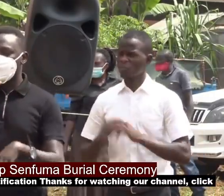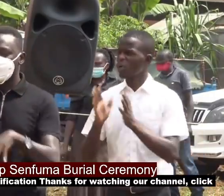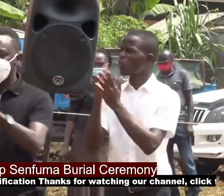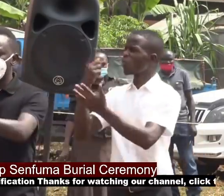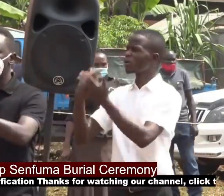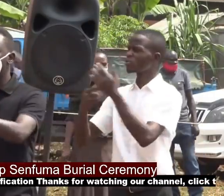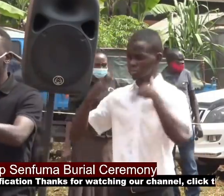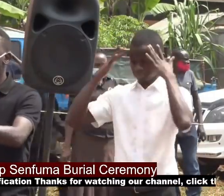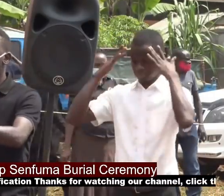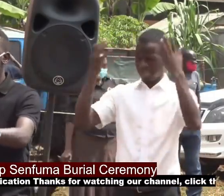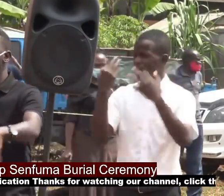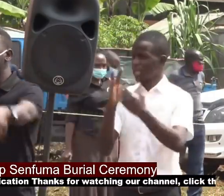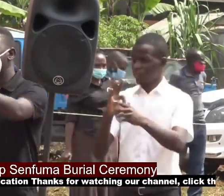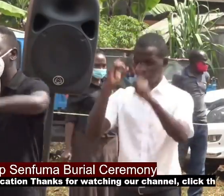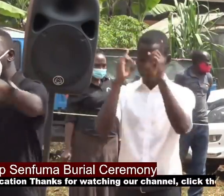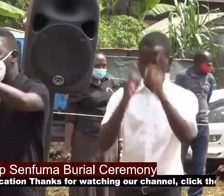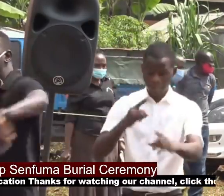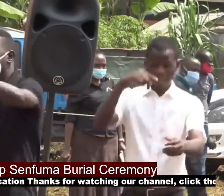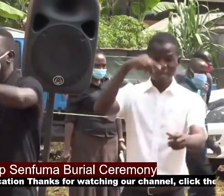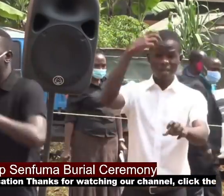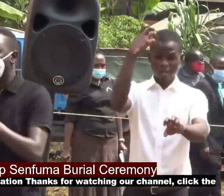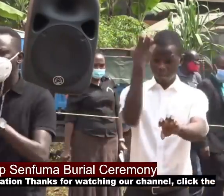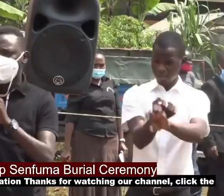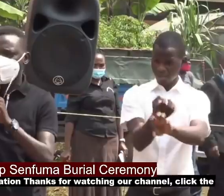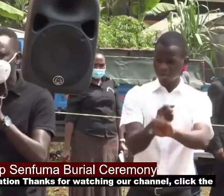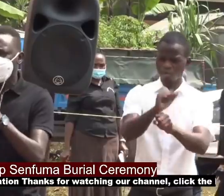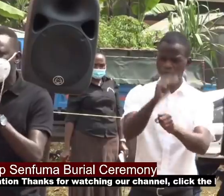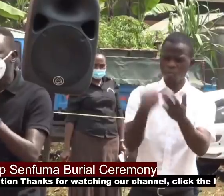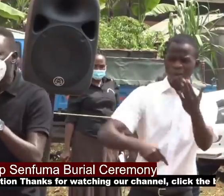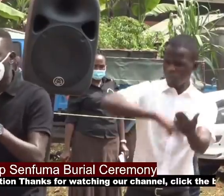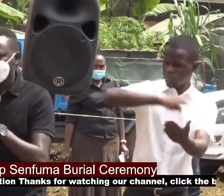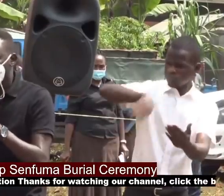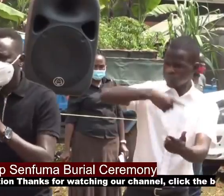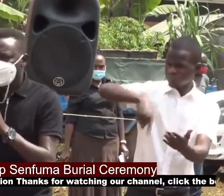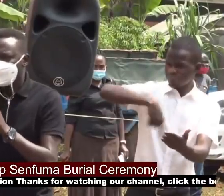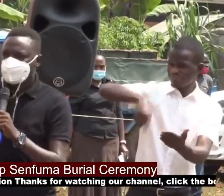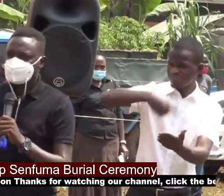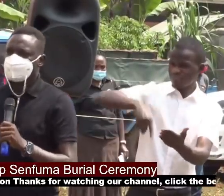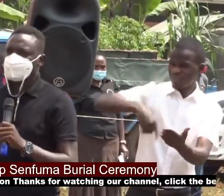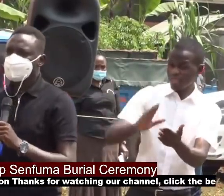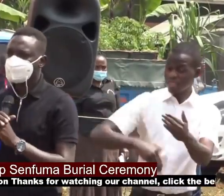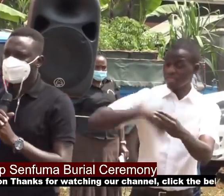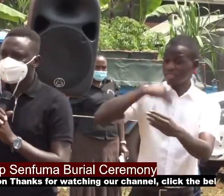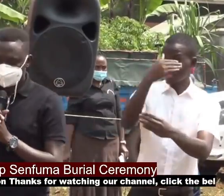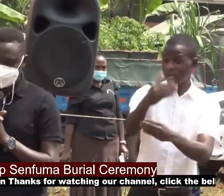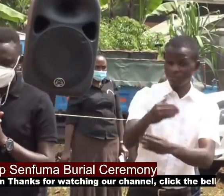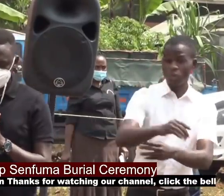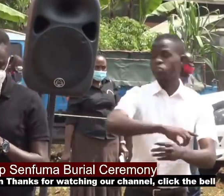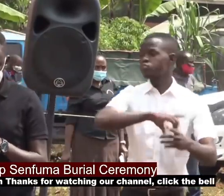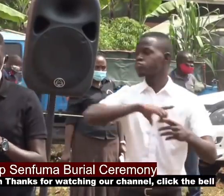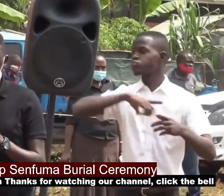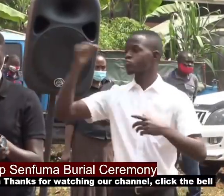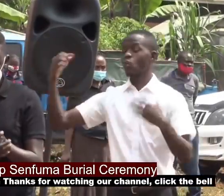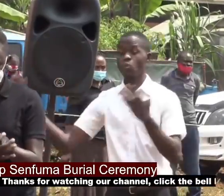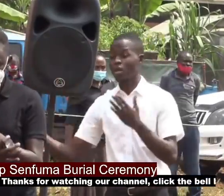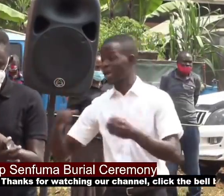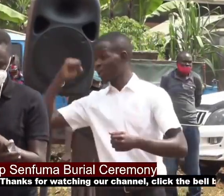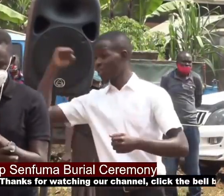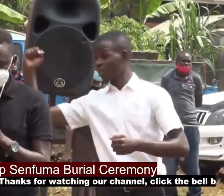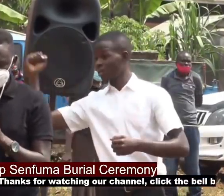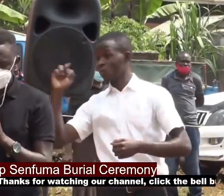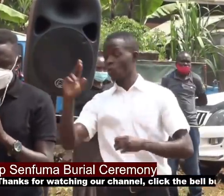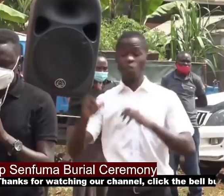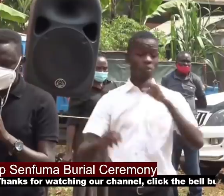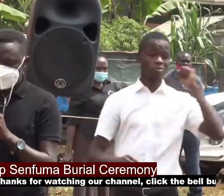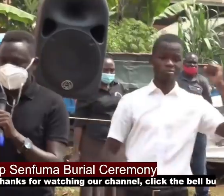Chesama nyante jinja bolituka ko likwetoloza likuspininga. Little did I know that when you stand on that